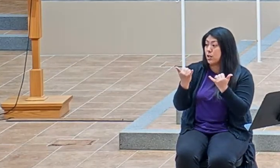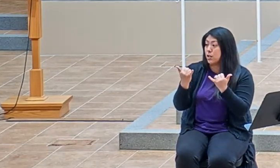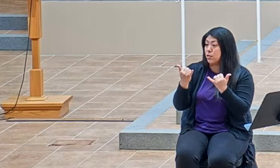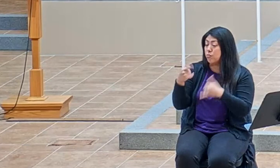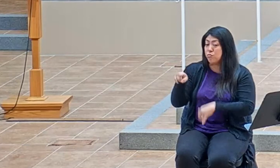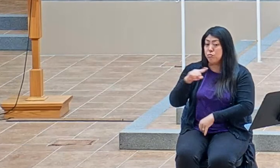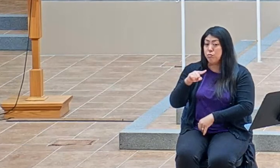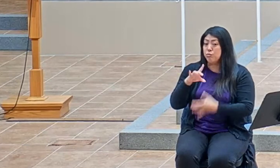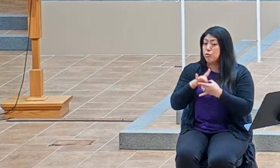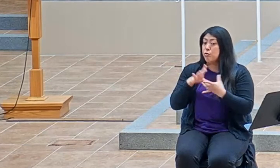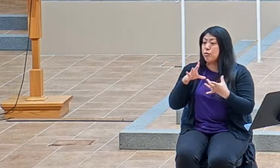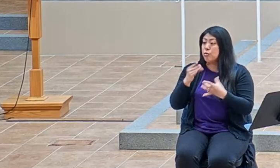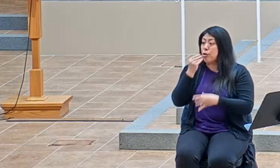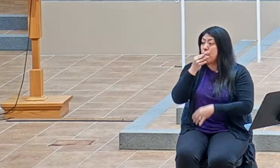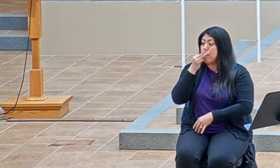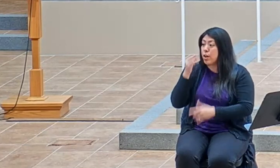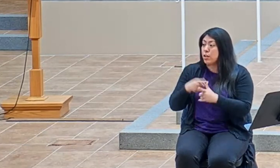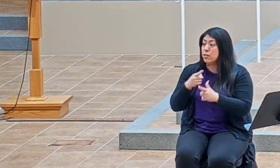to fast and to pray?